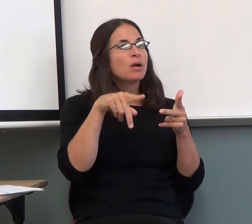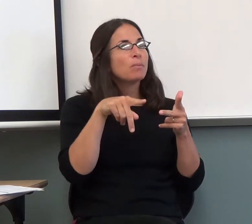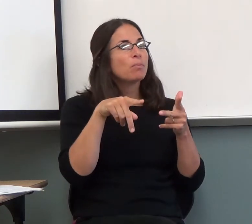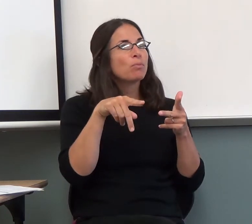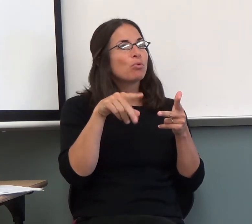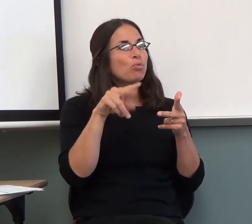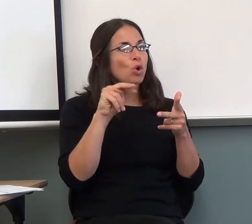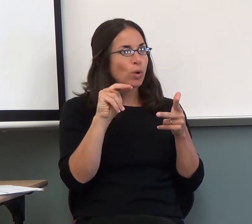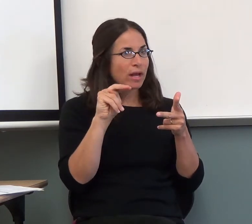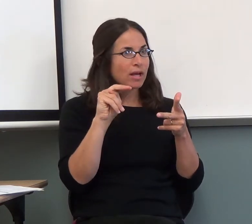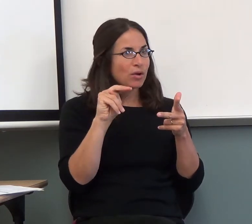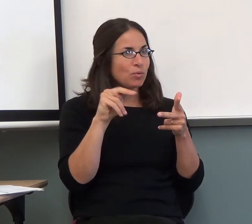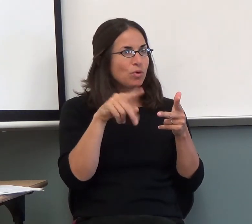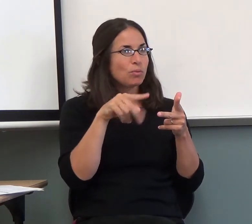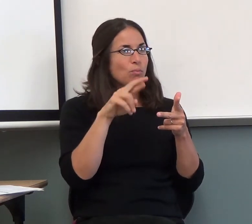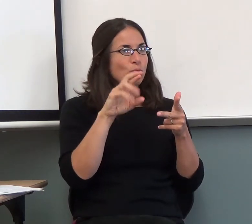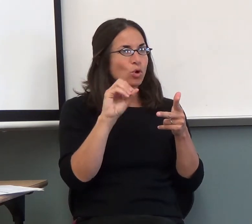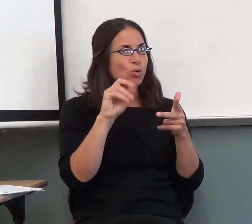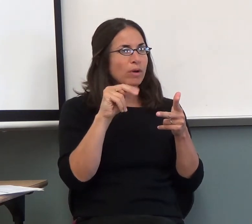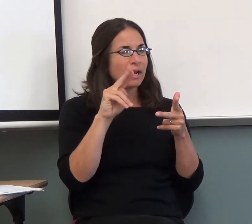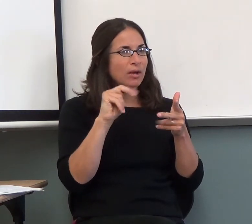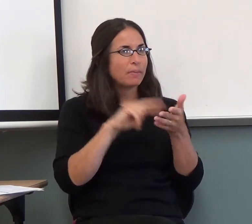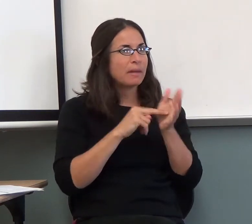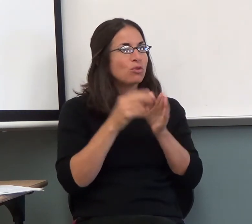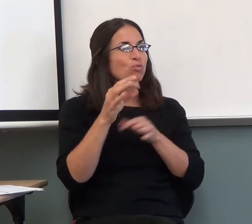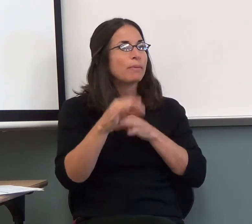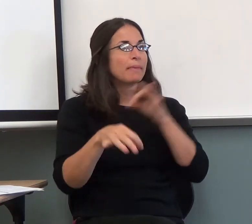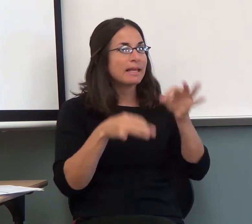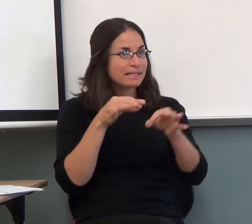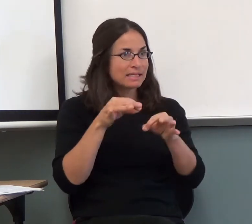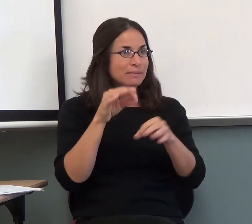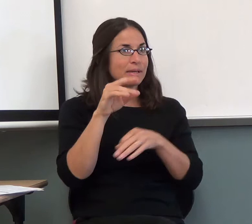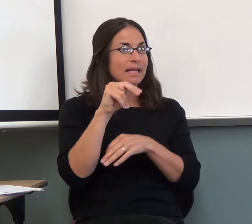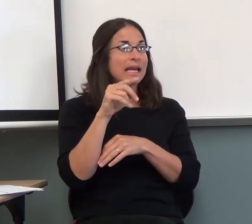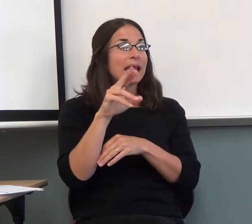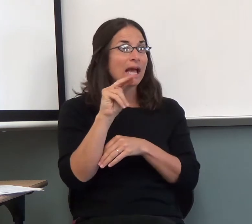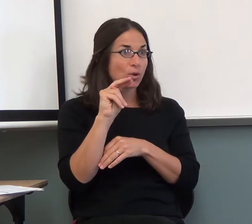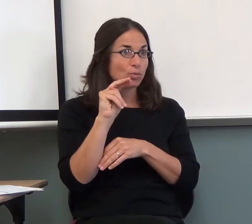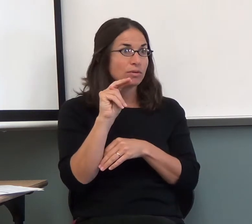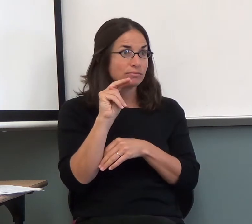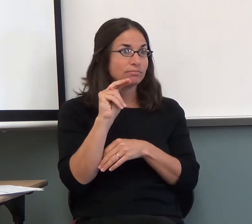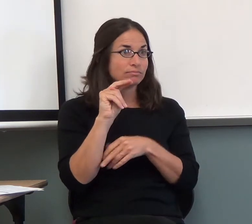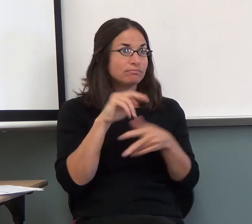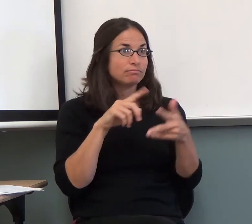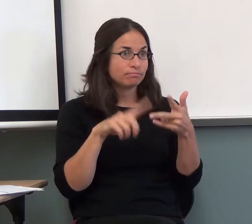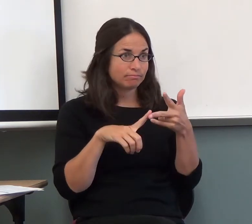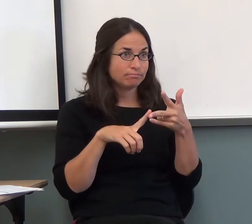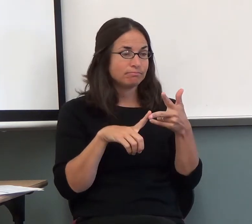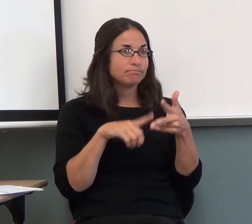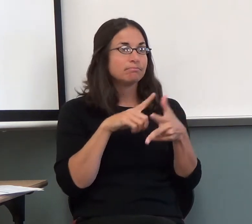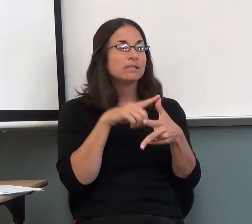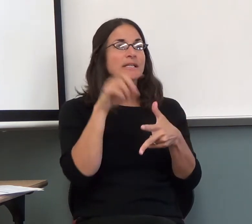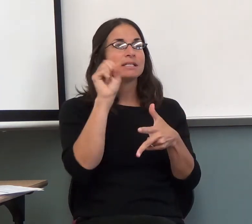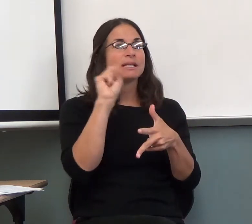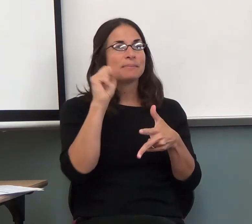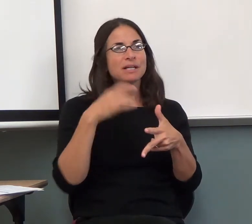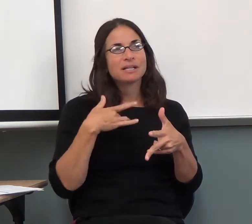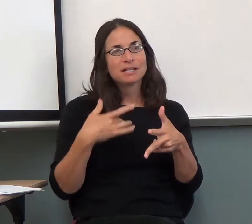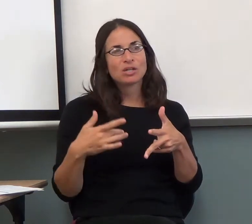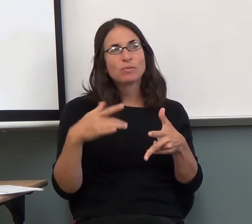Replacement nouns. Replacement nouns, right? Okay? And then our subject is usually a noun or a pronoun, right?